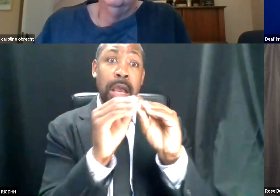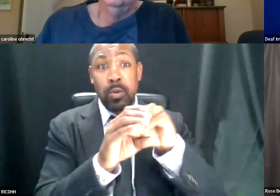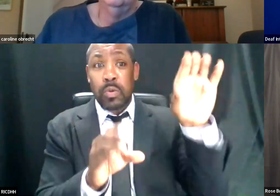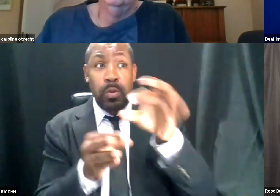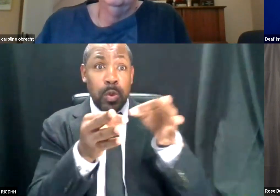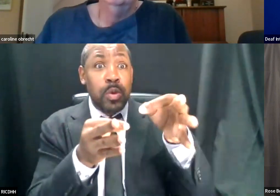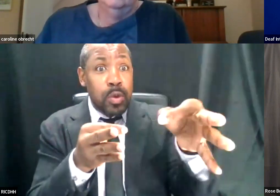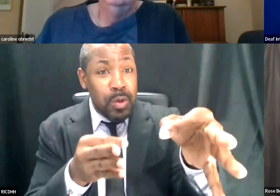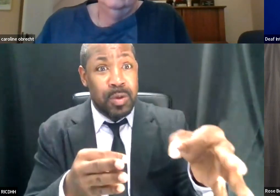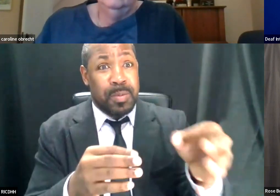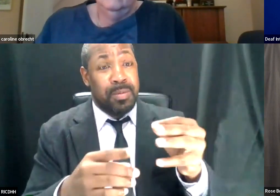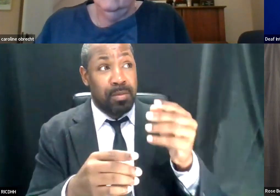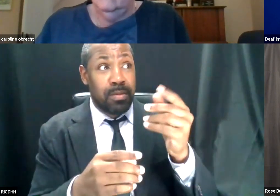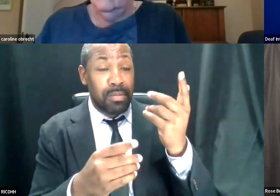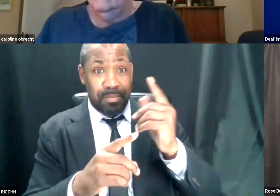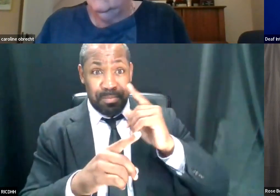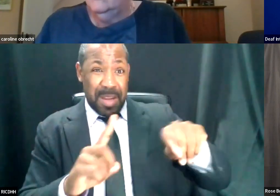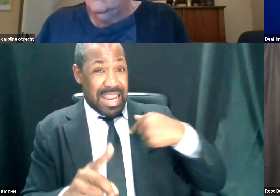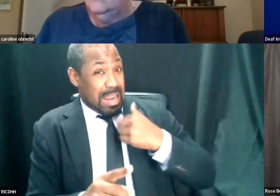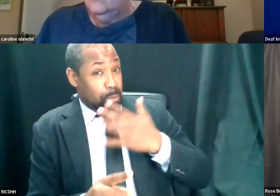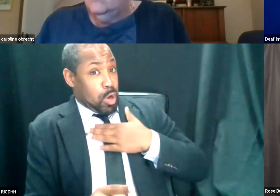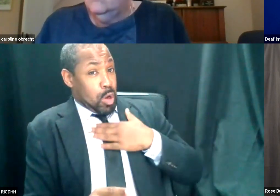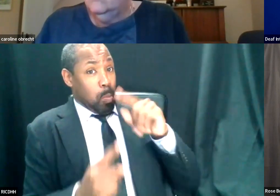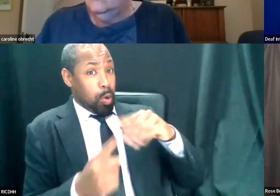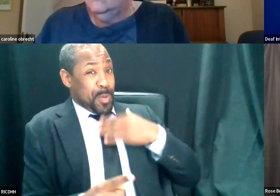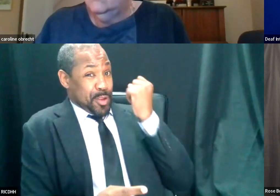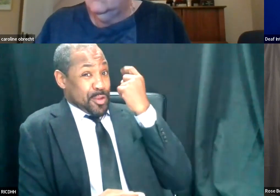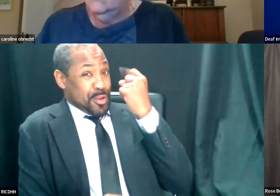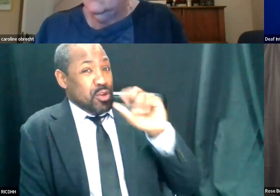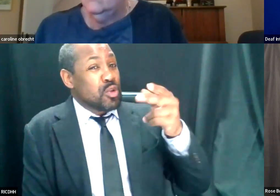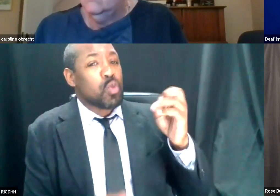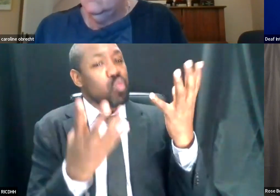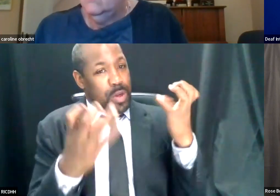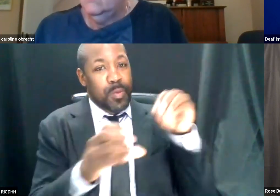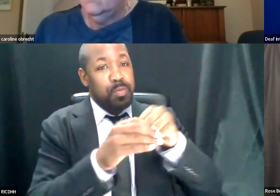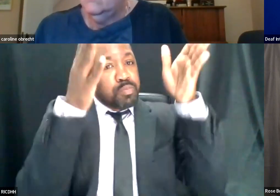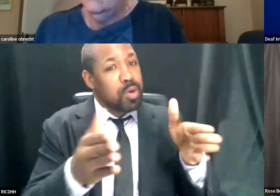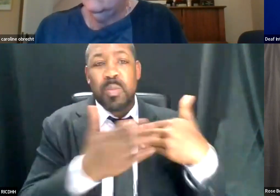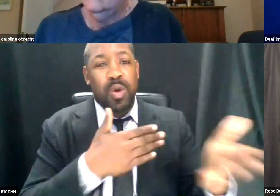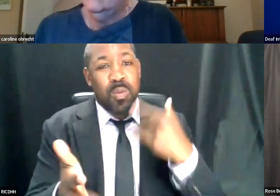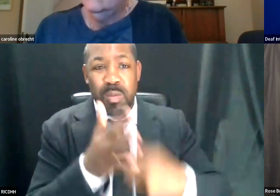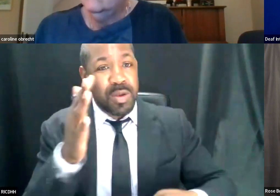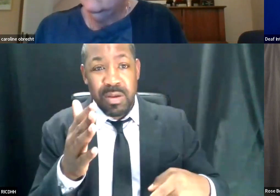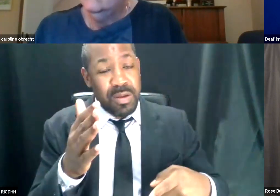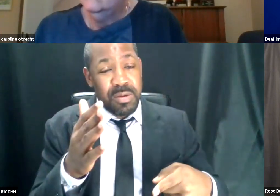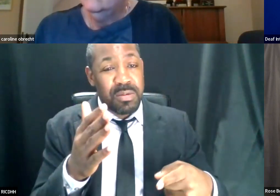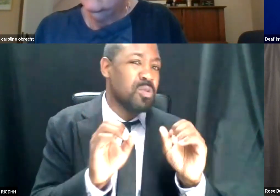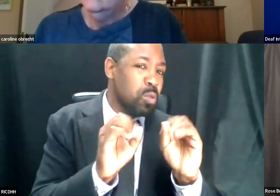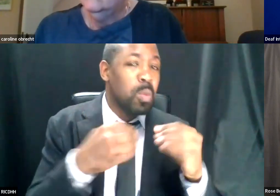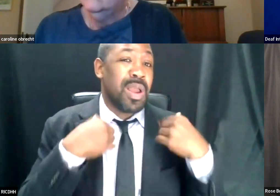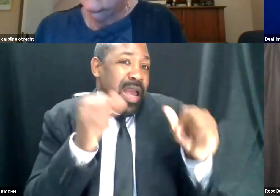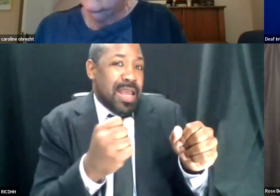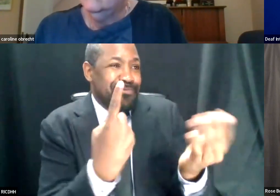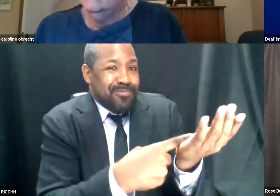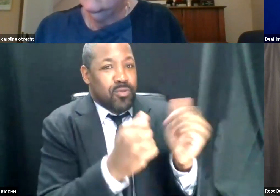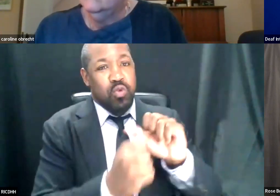they extend that further with the mandates, we'll have to see with that. But from my understanding, Shane wants it to be in